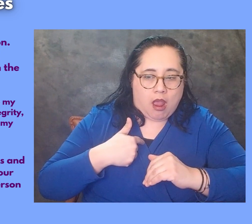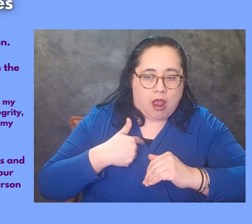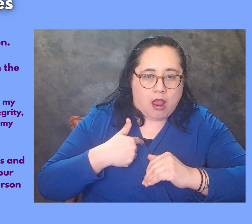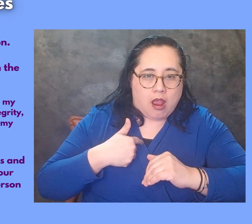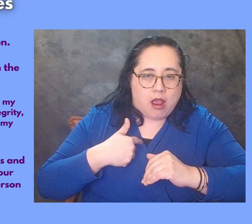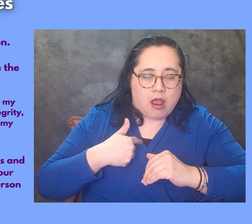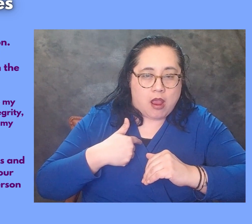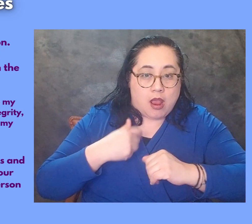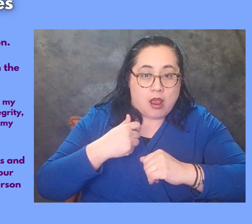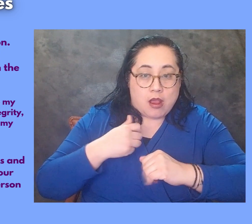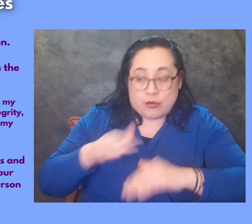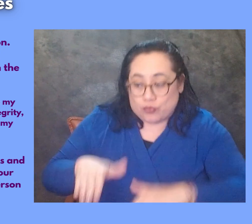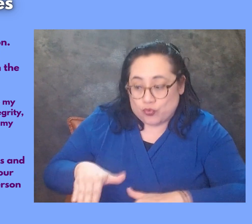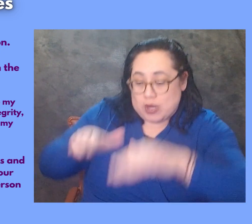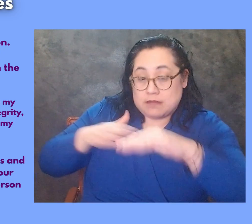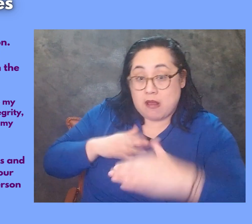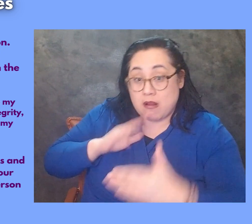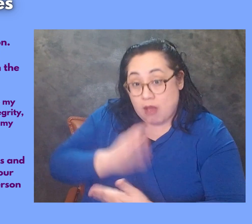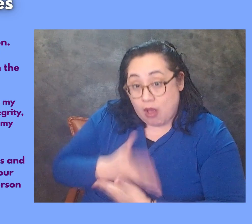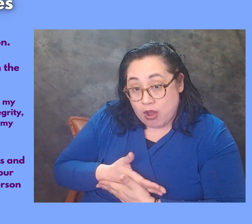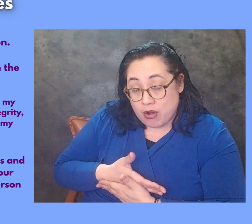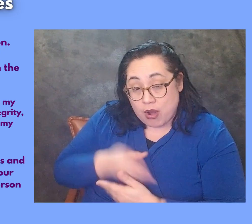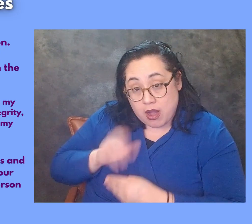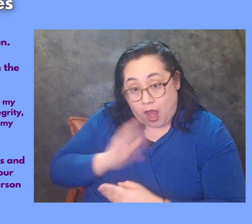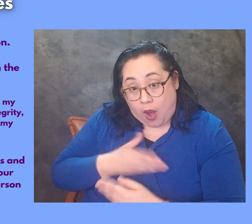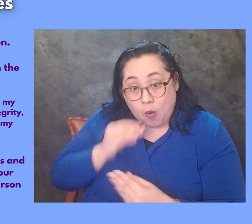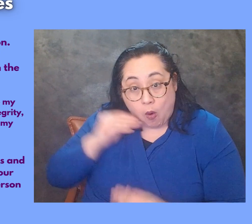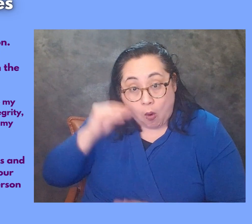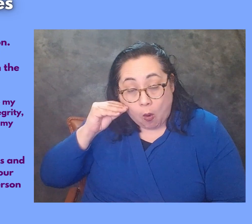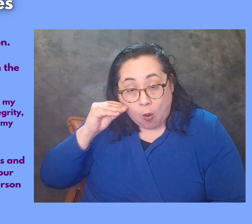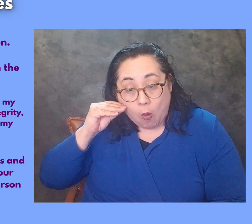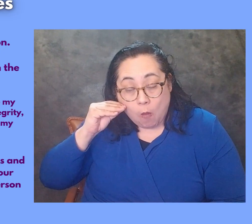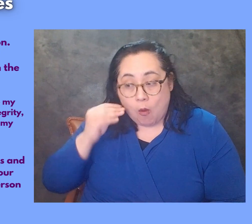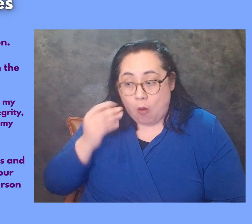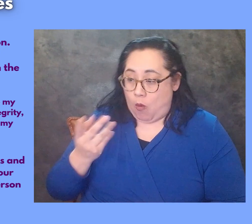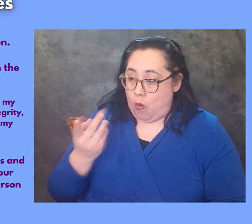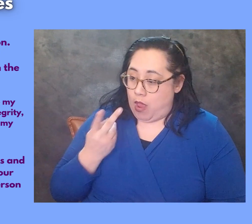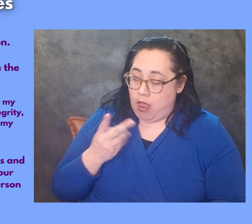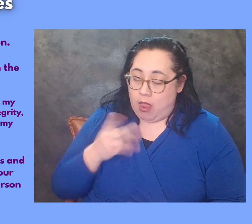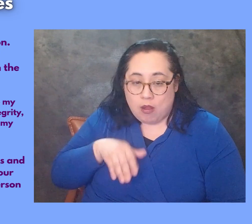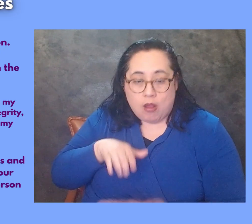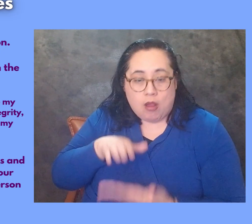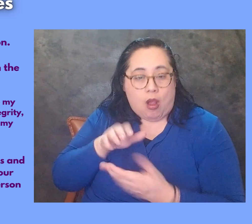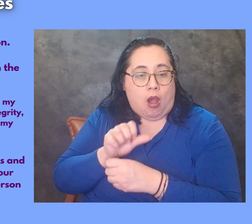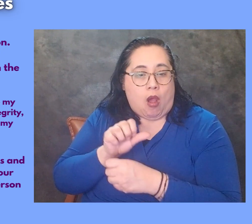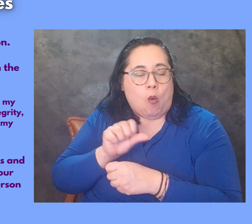I raise my own daughter at home.